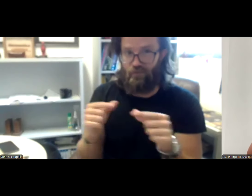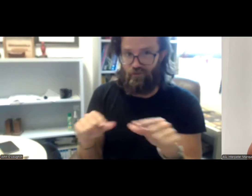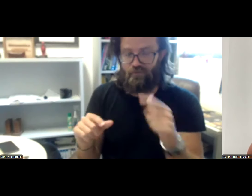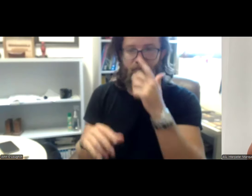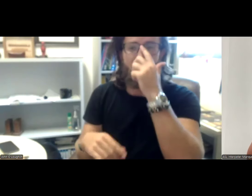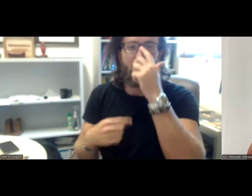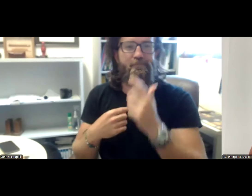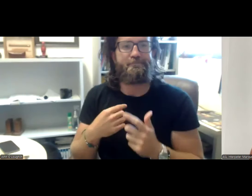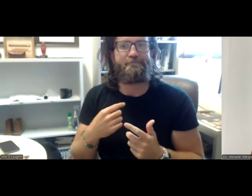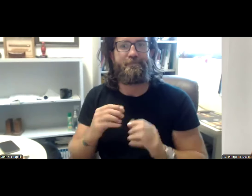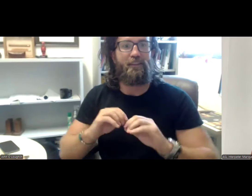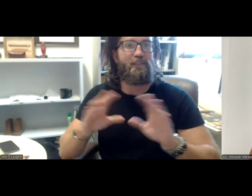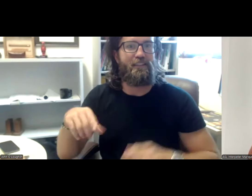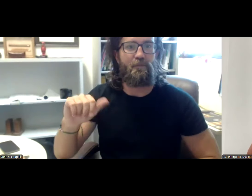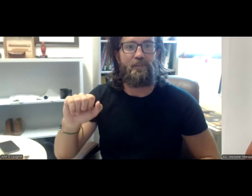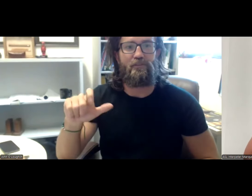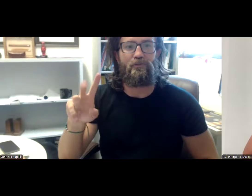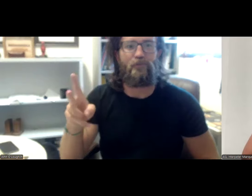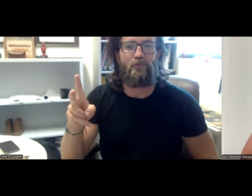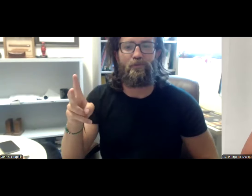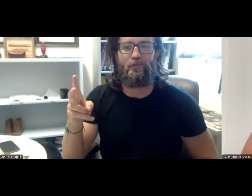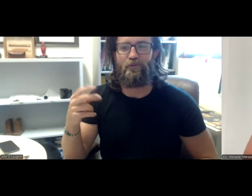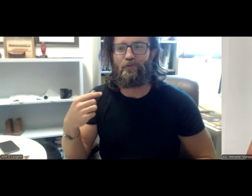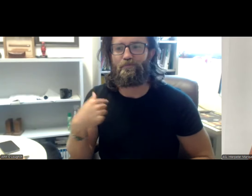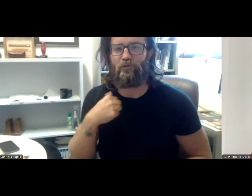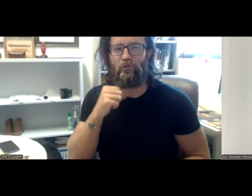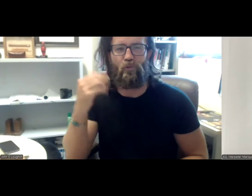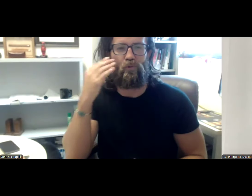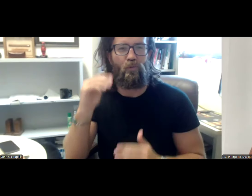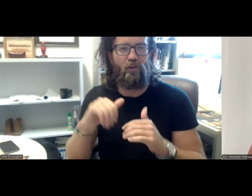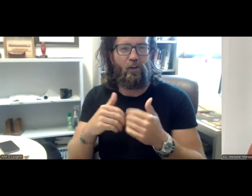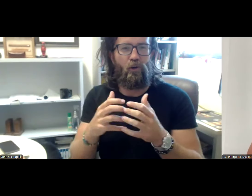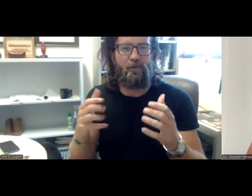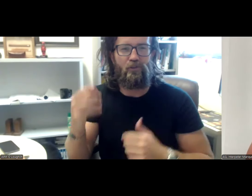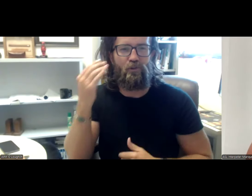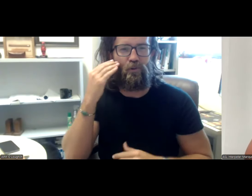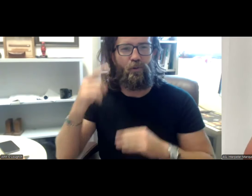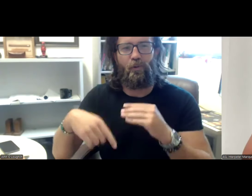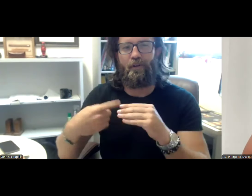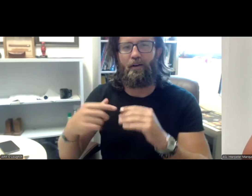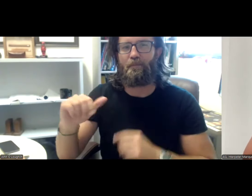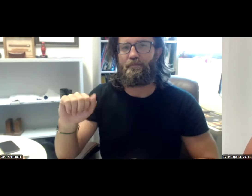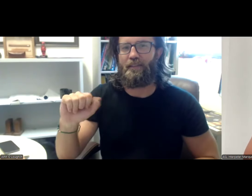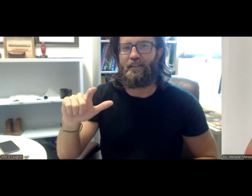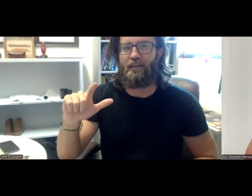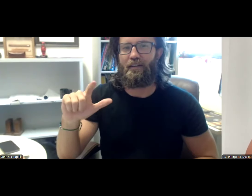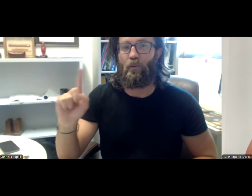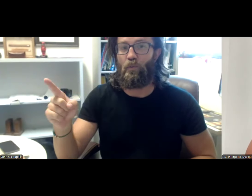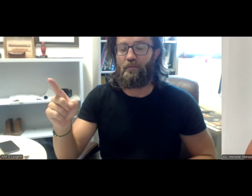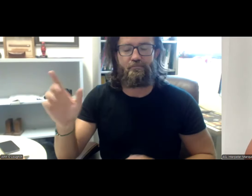me. But I am signing now, so that's why you're hearing spoken English. For ASL 2, in regards to grammar,